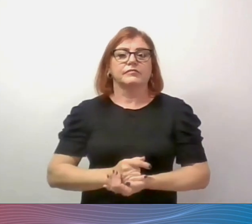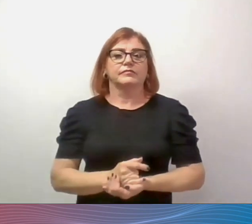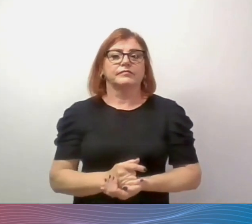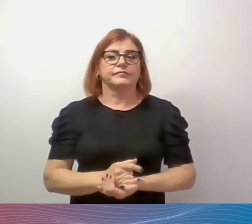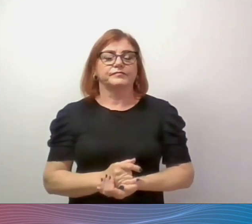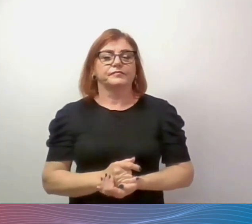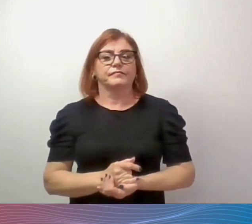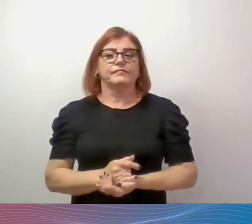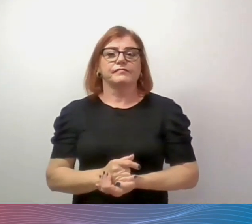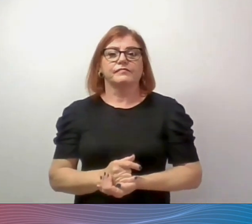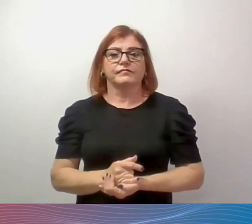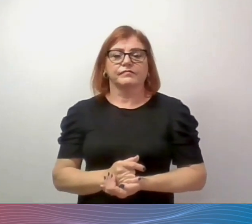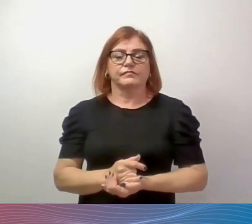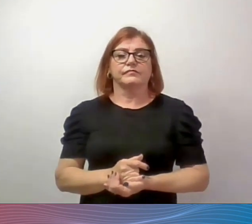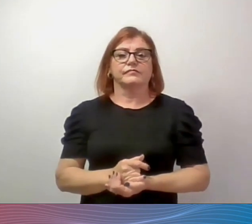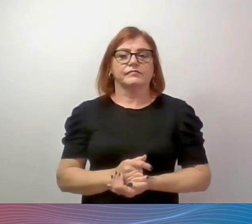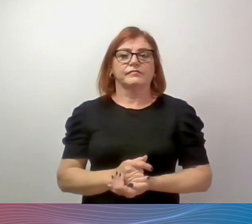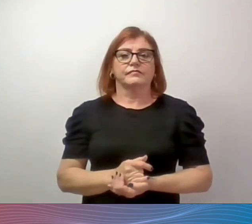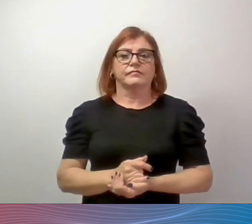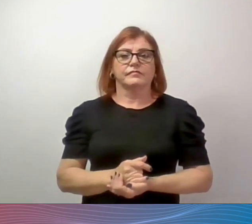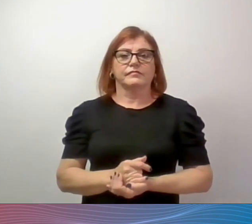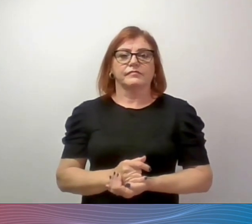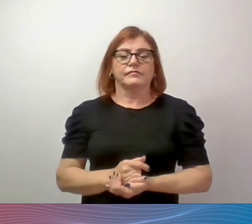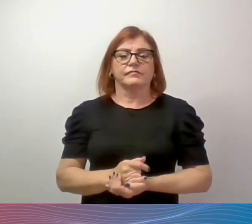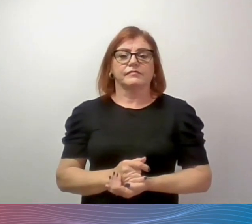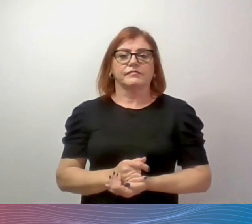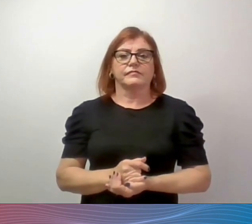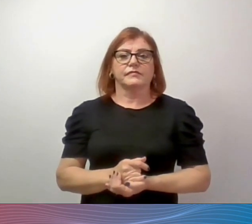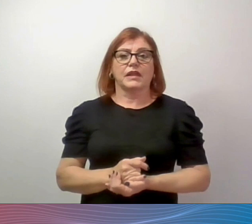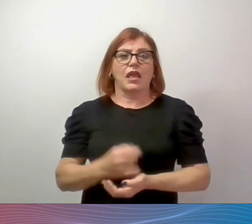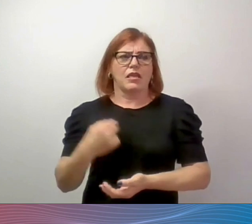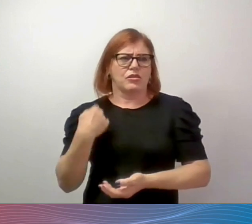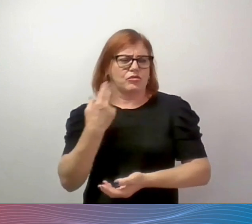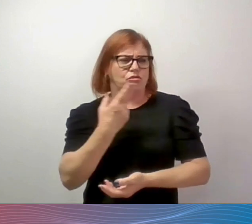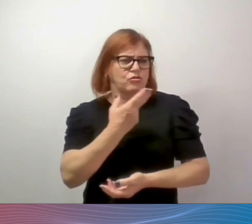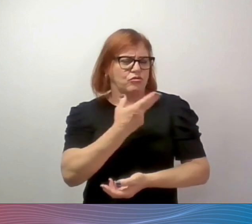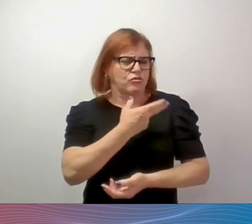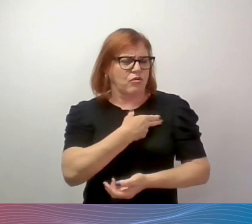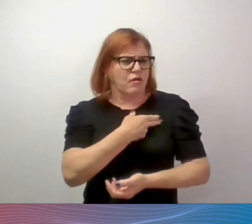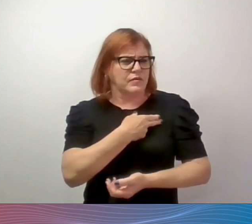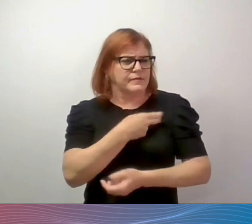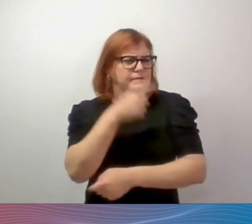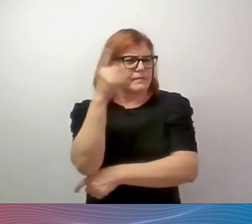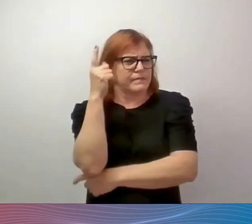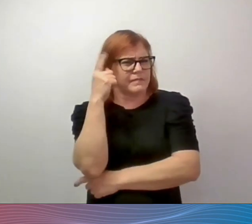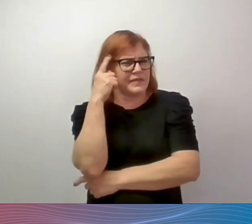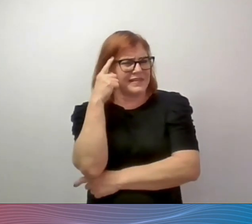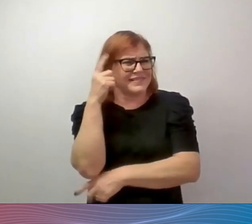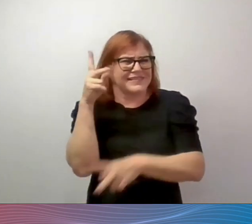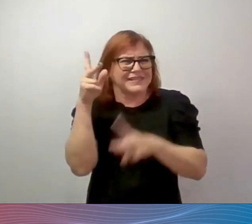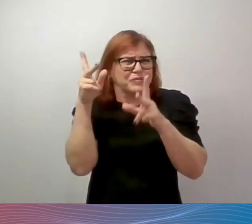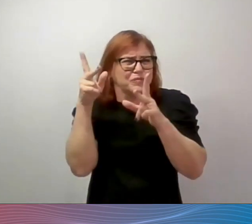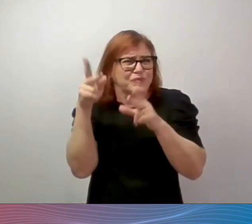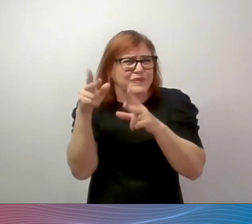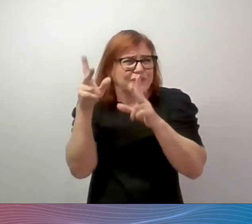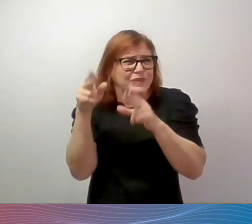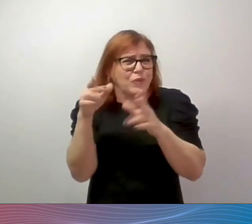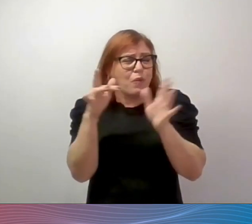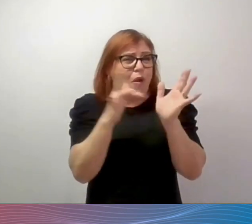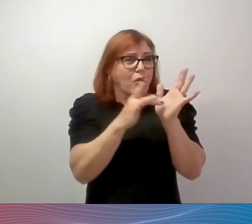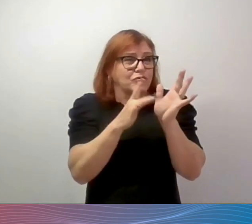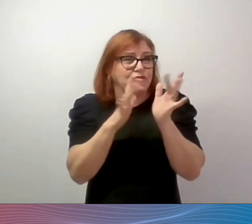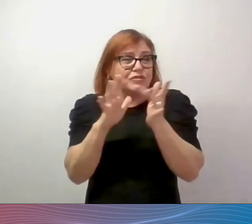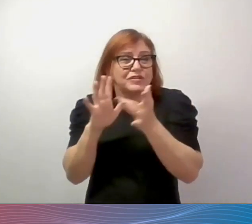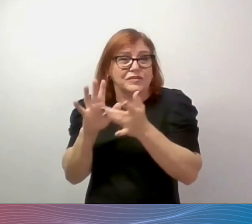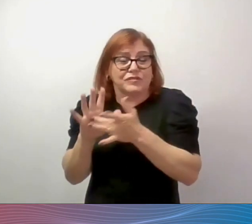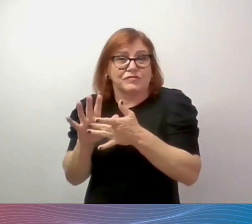a sua personalidade. And then he will become your personality. Agora já estou falando da igreja como novo homem.